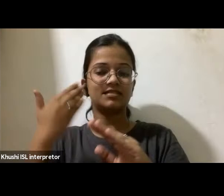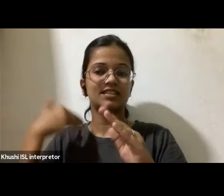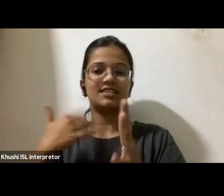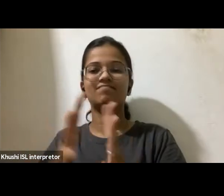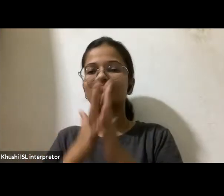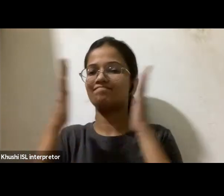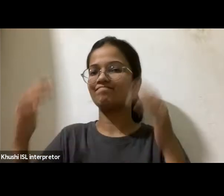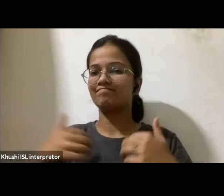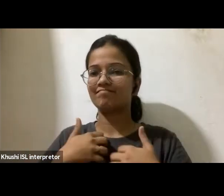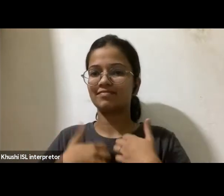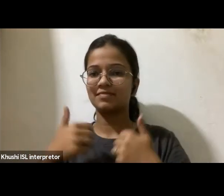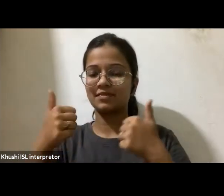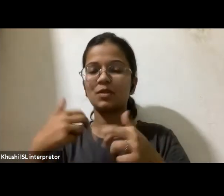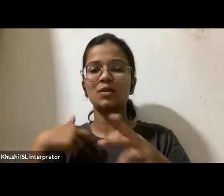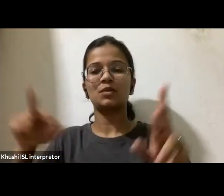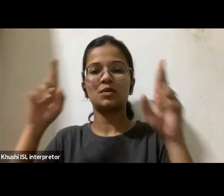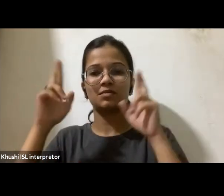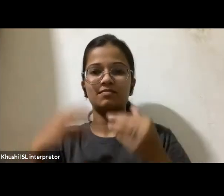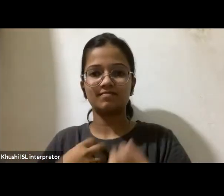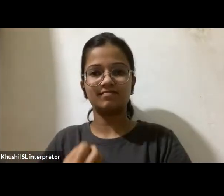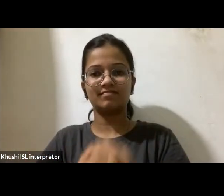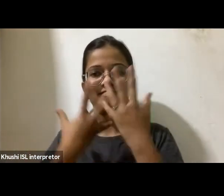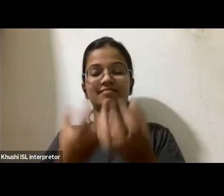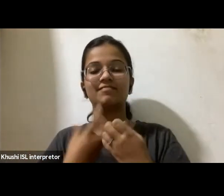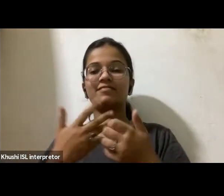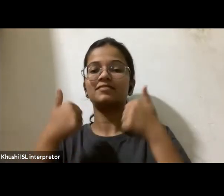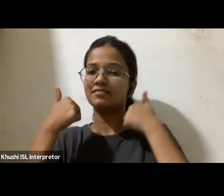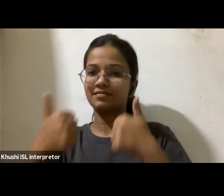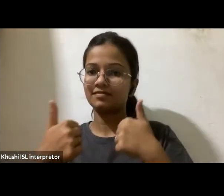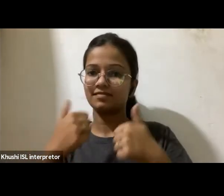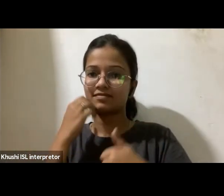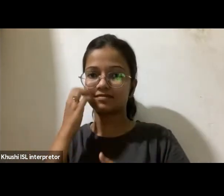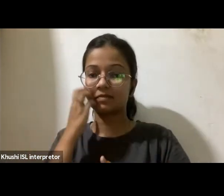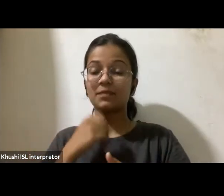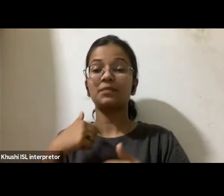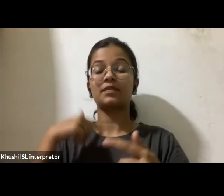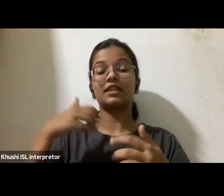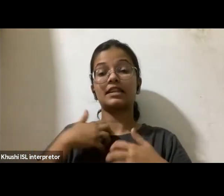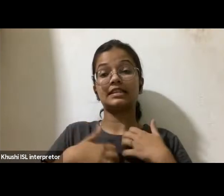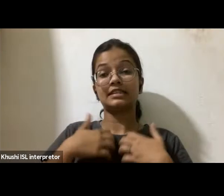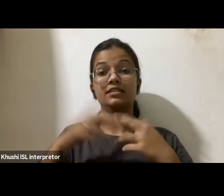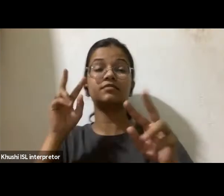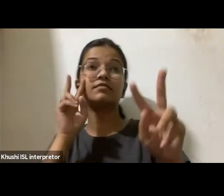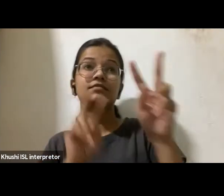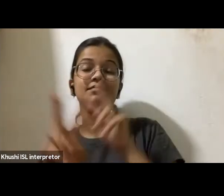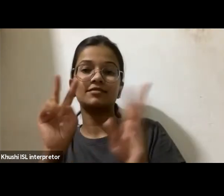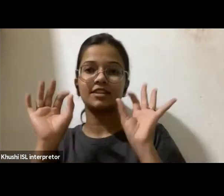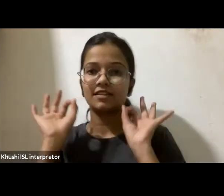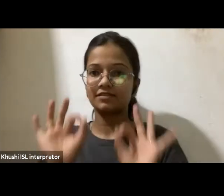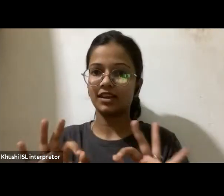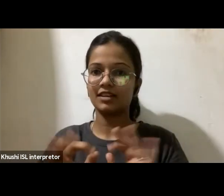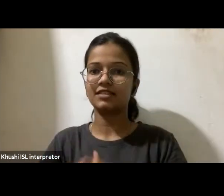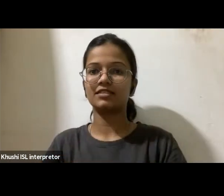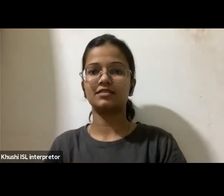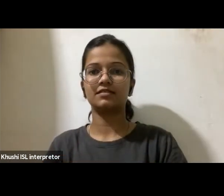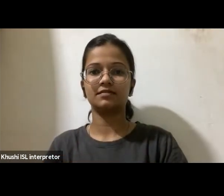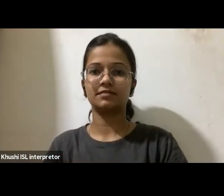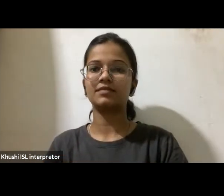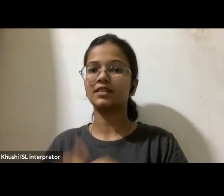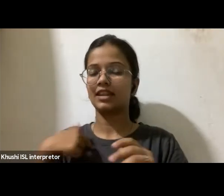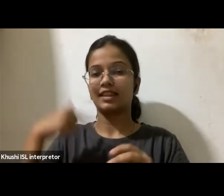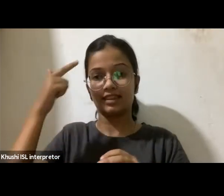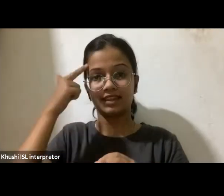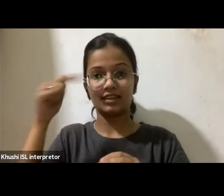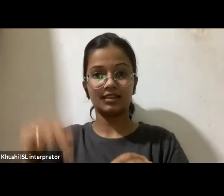personally for me. Hope I was able to impart some interesting things to look at and hear. So I think now we'll